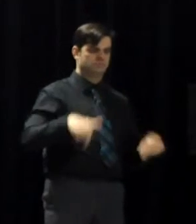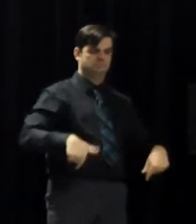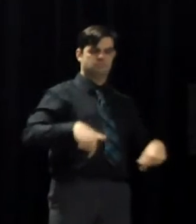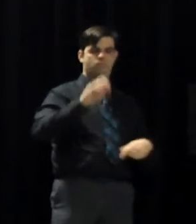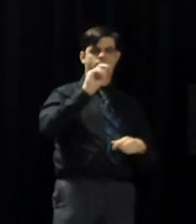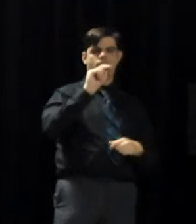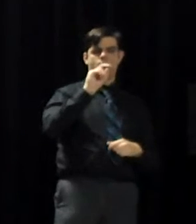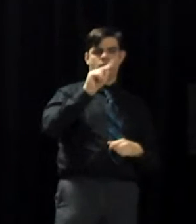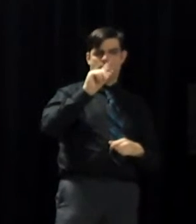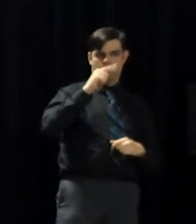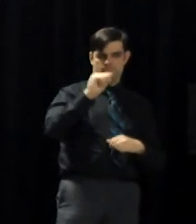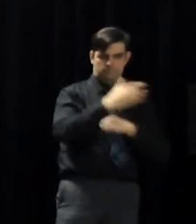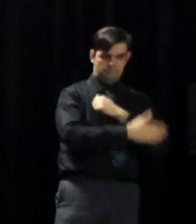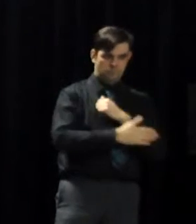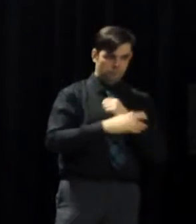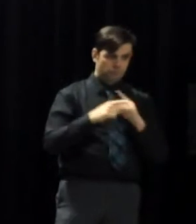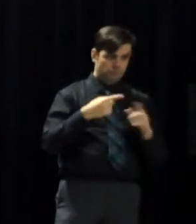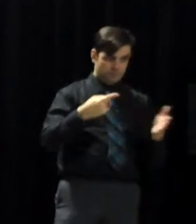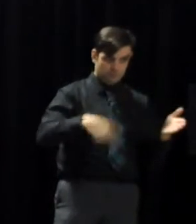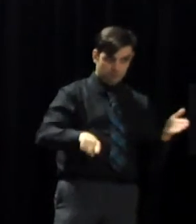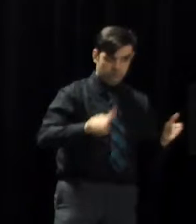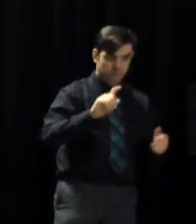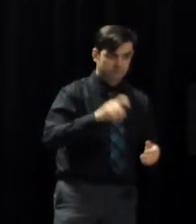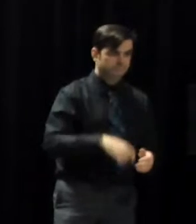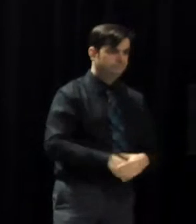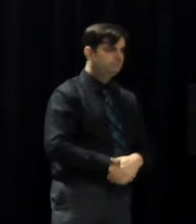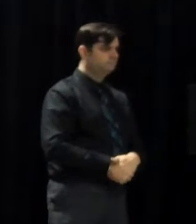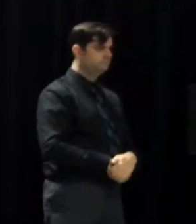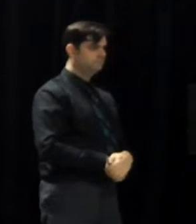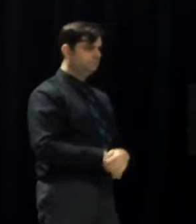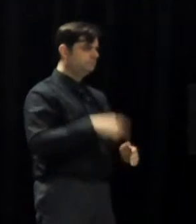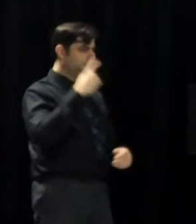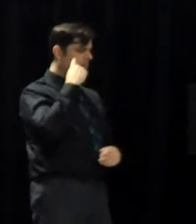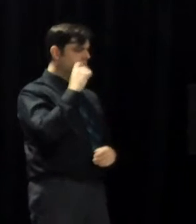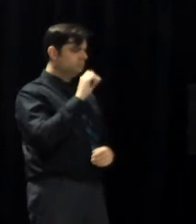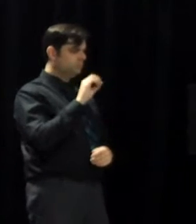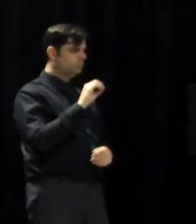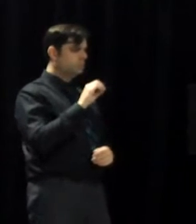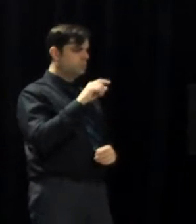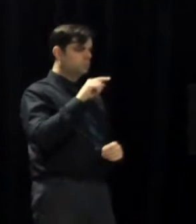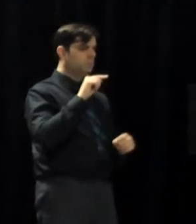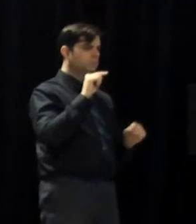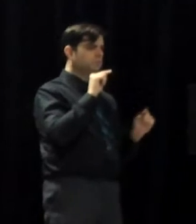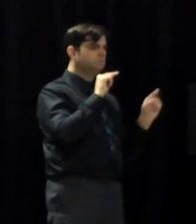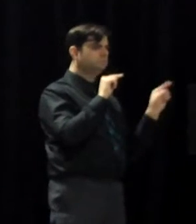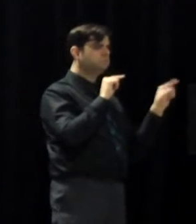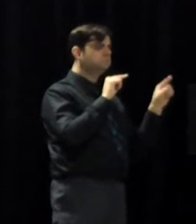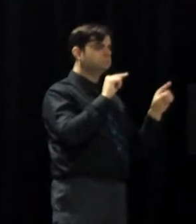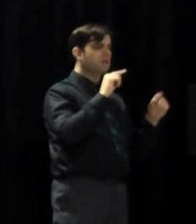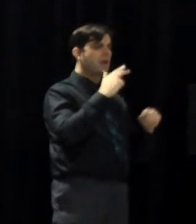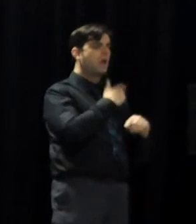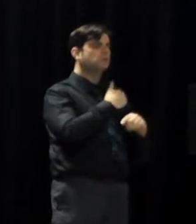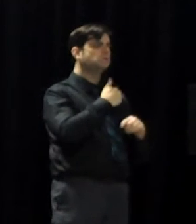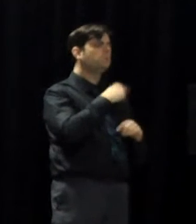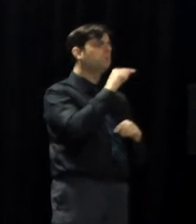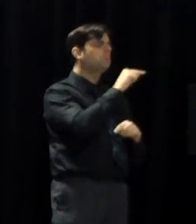you'll have distribution sites at some hospitals, and then you'll have 4 other